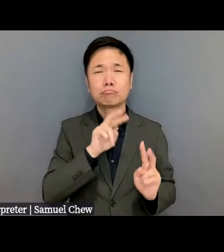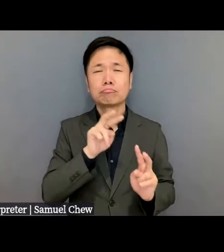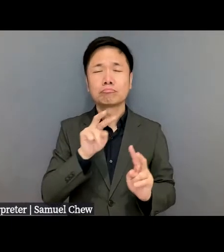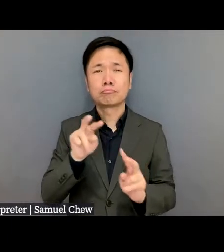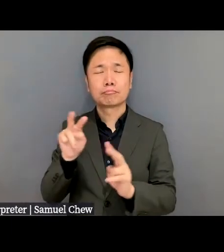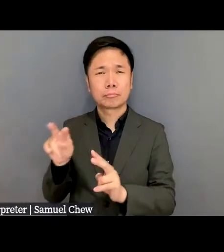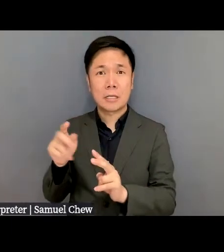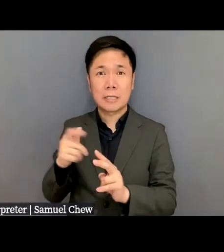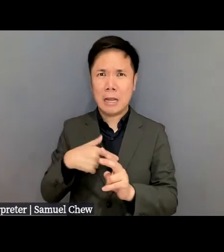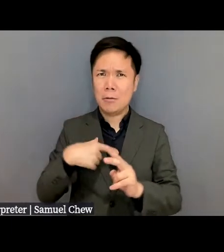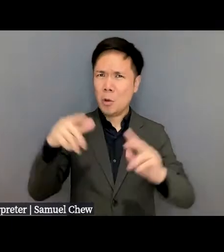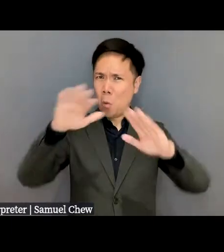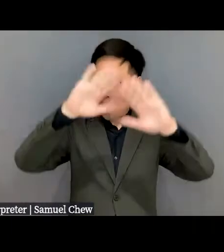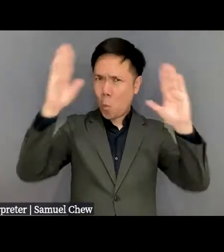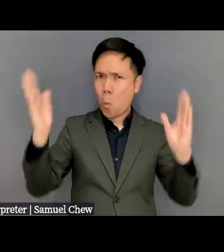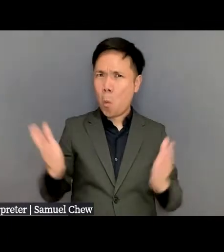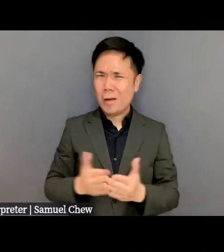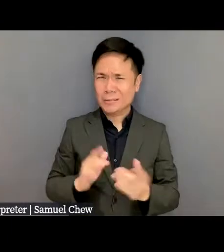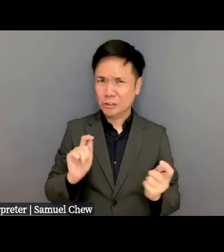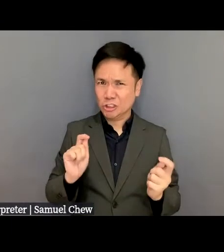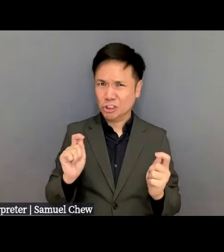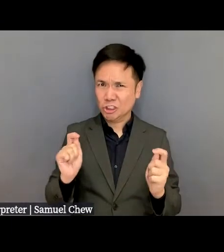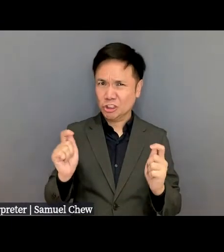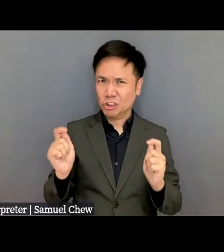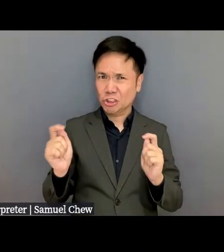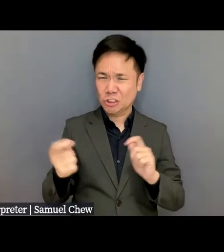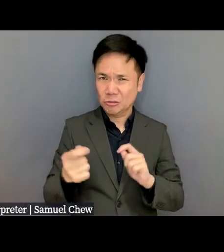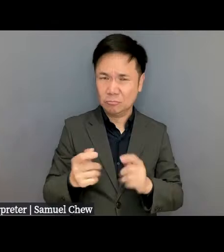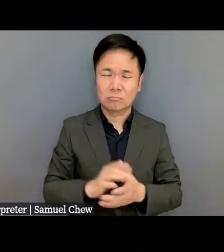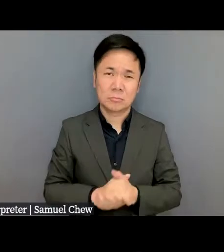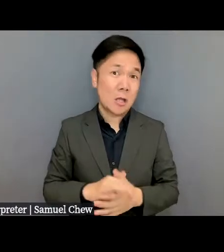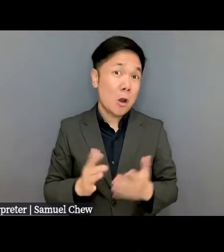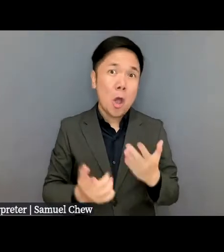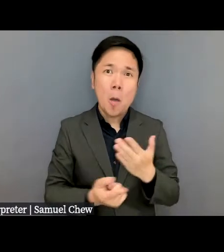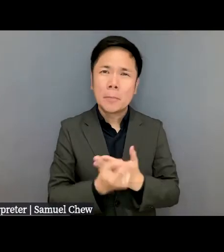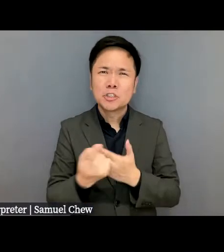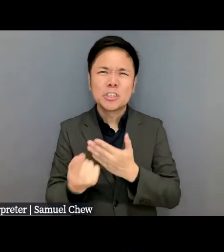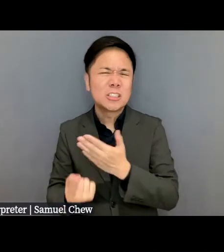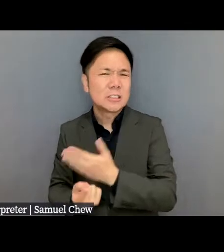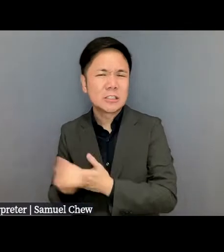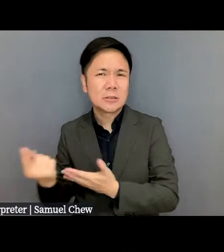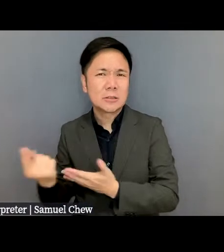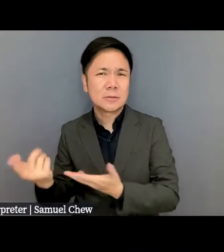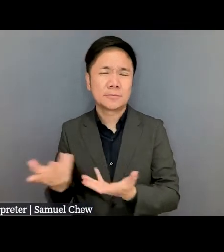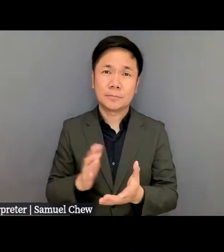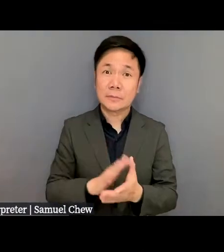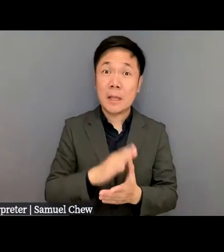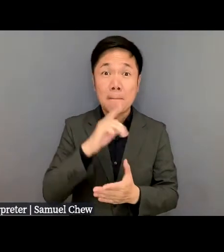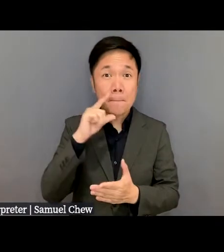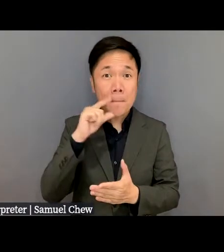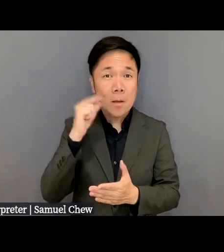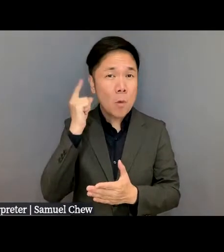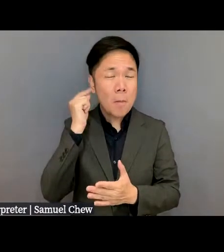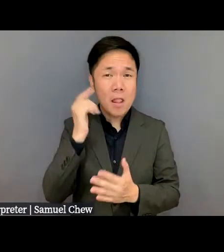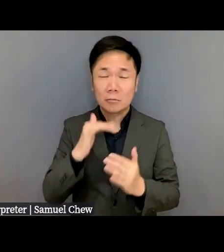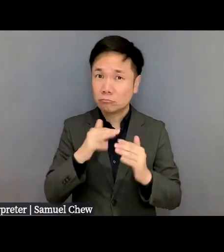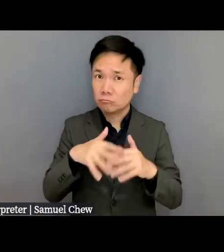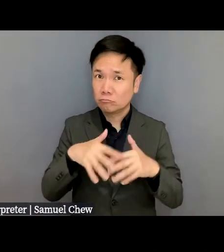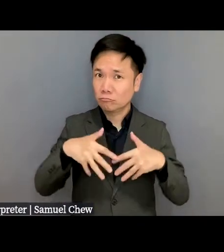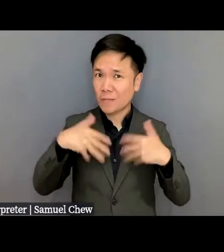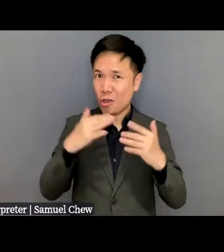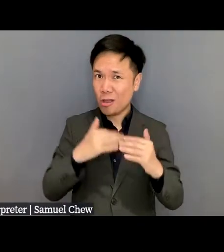changing. It's good, it's changing, right? And we have the opportunity of talking about gender equality and